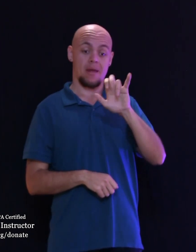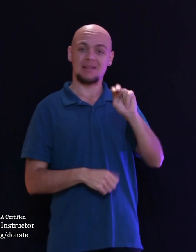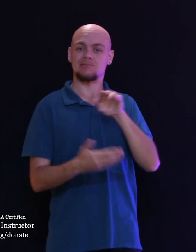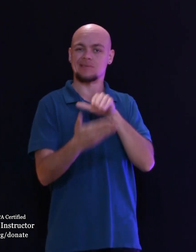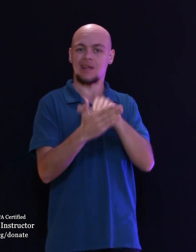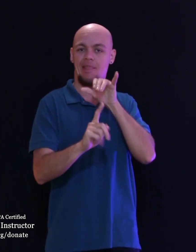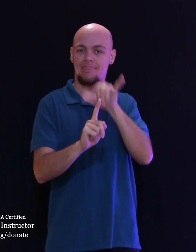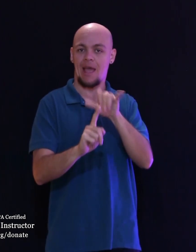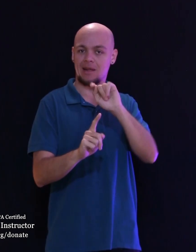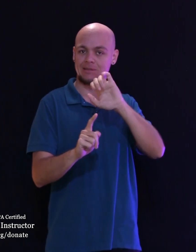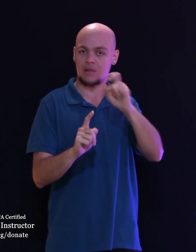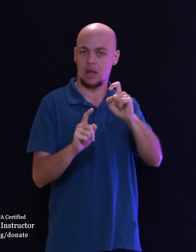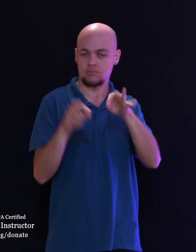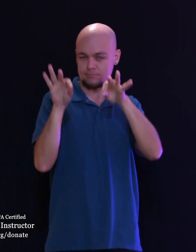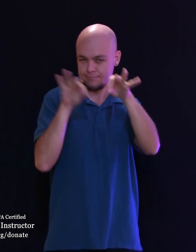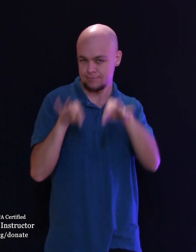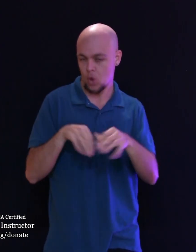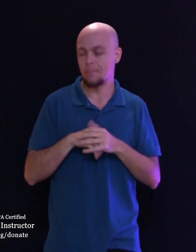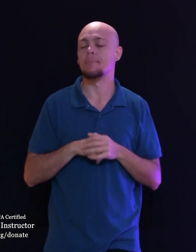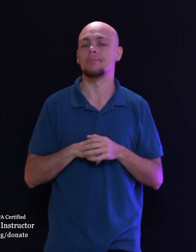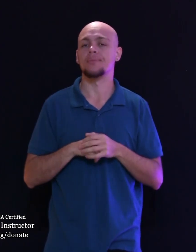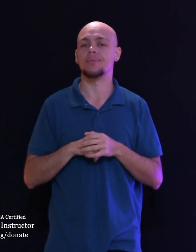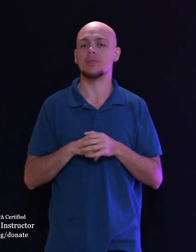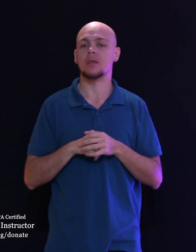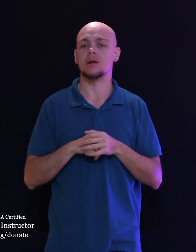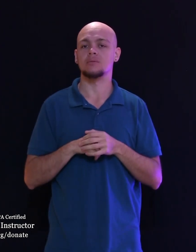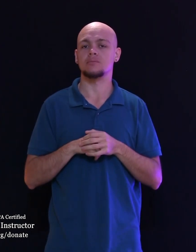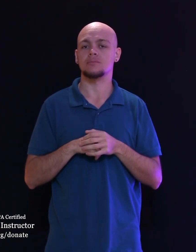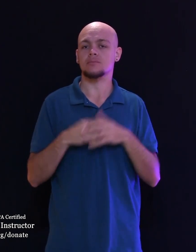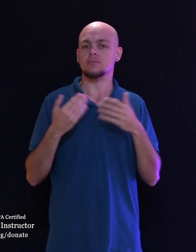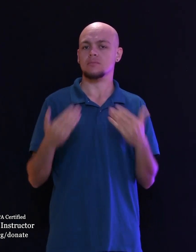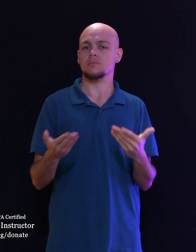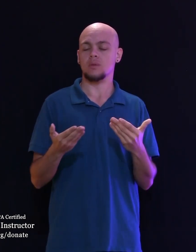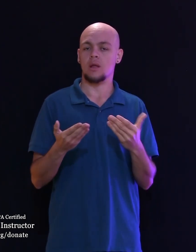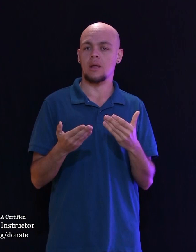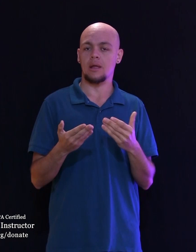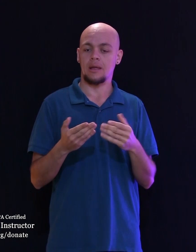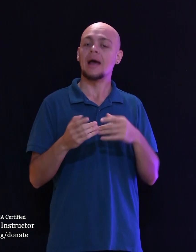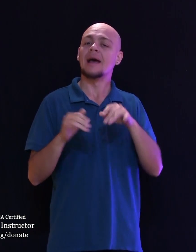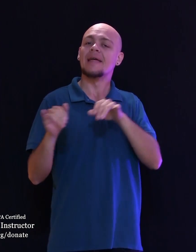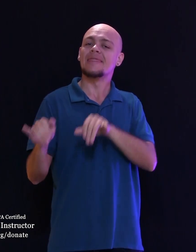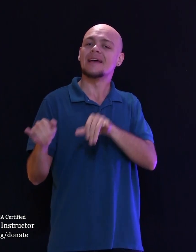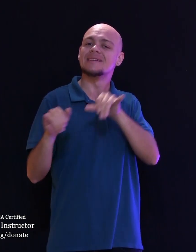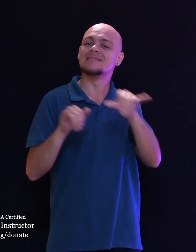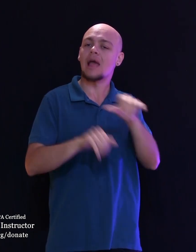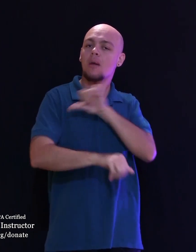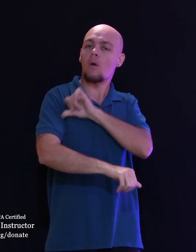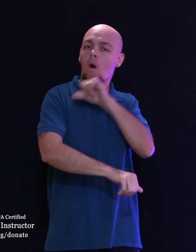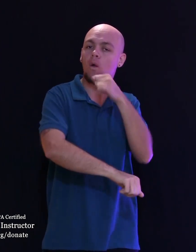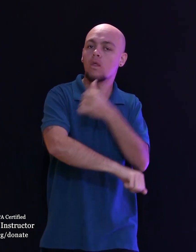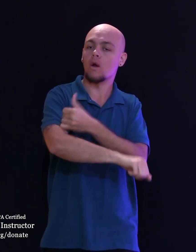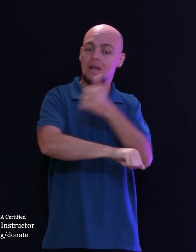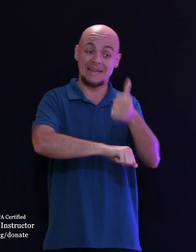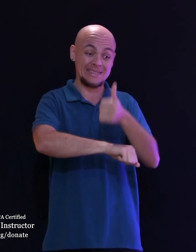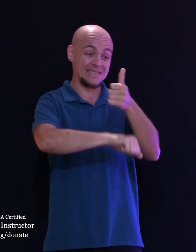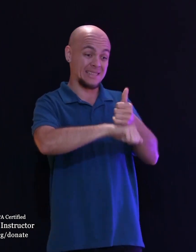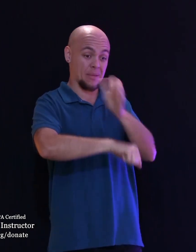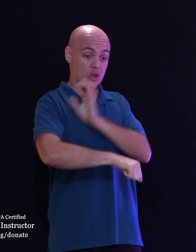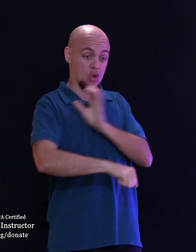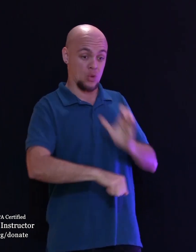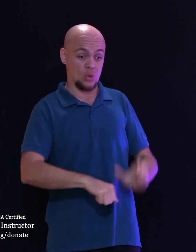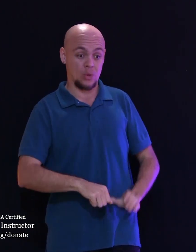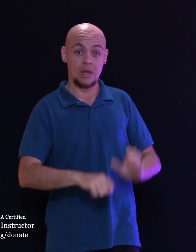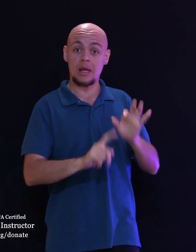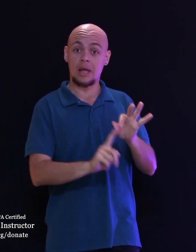tax. And this is what he said. Who does not see that the same authority which can establish Christianity